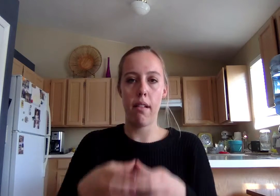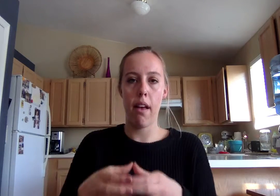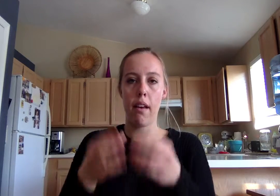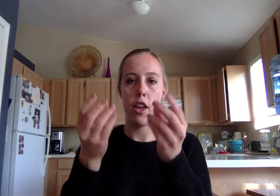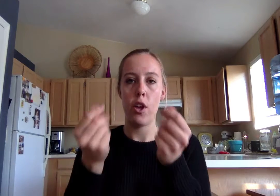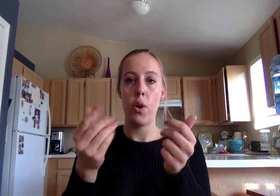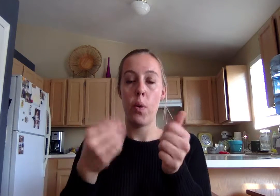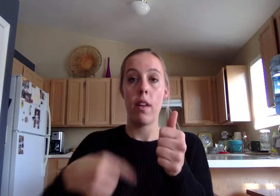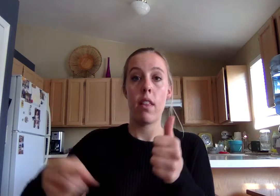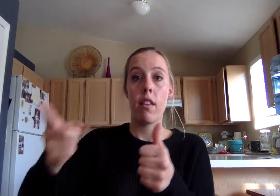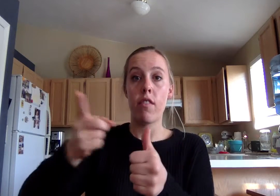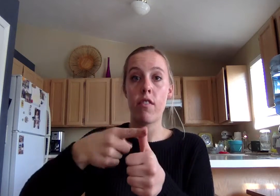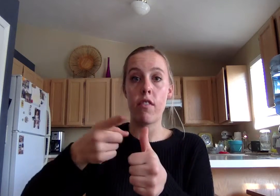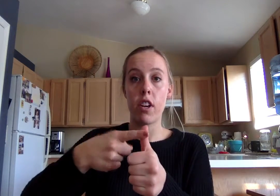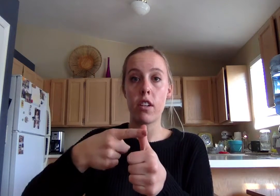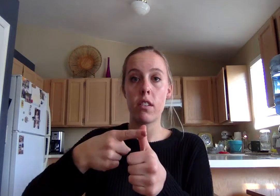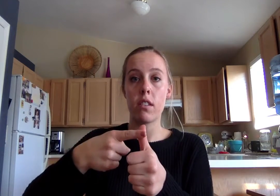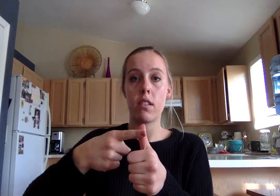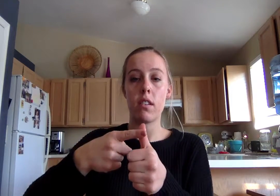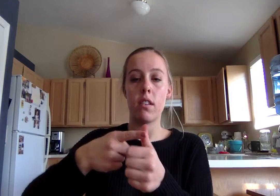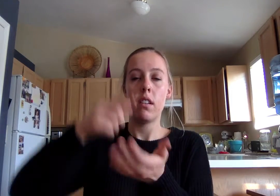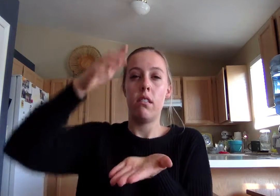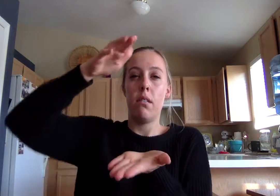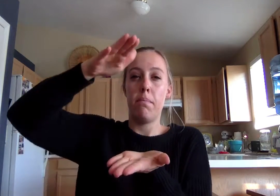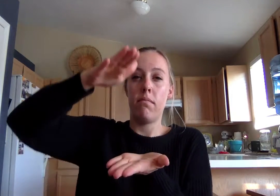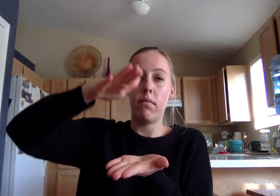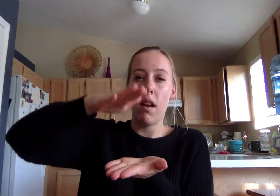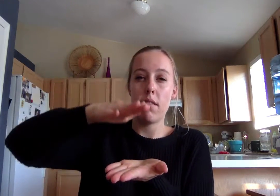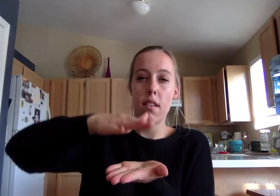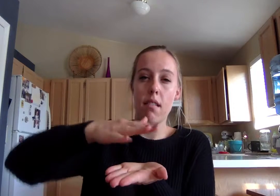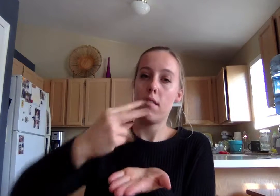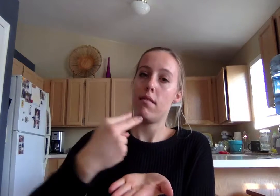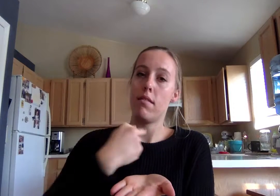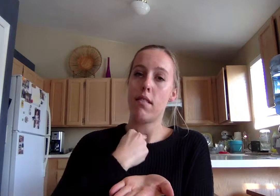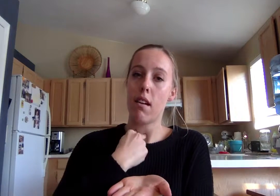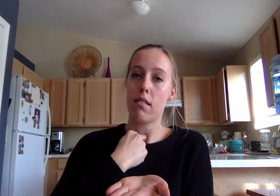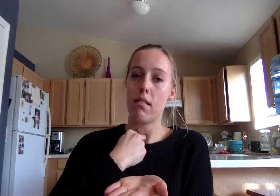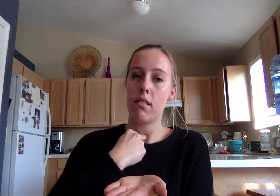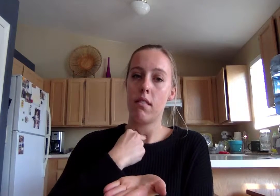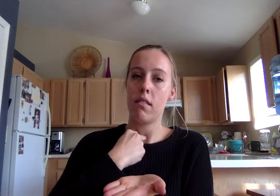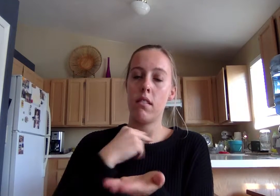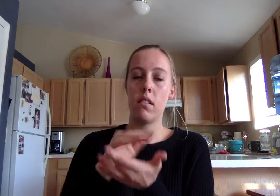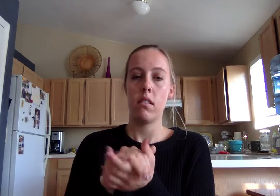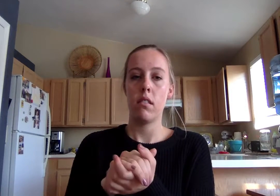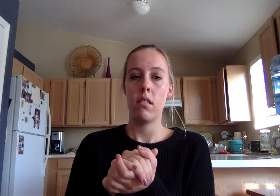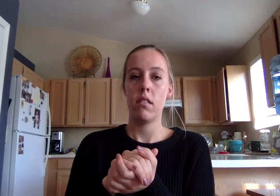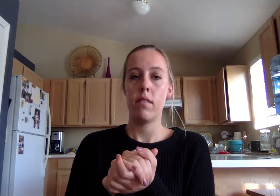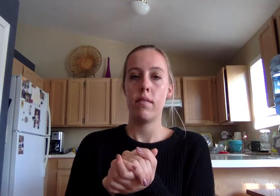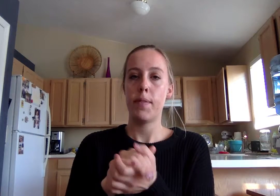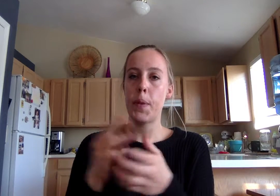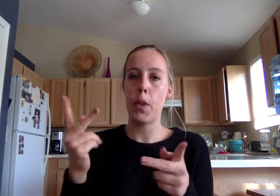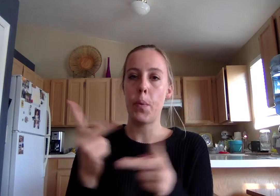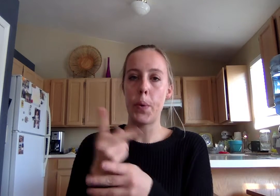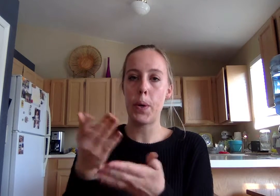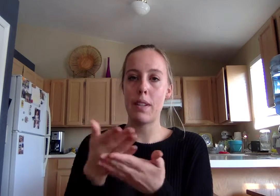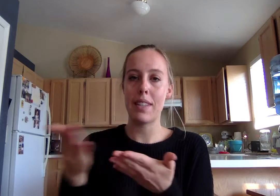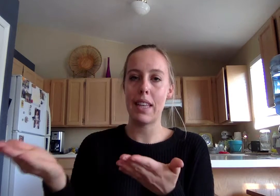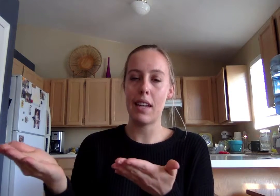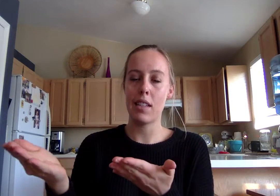I want to do is press the clay down against the bat so that it gets a good seal. One of the worst things or most frustrating things